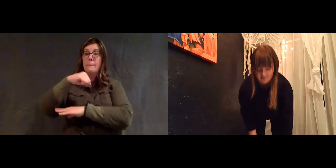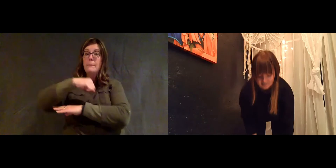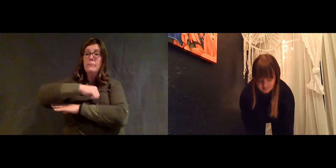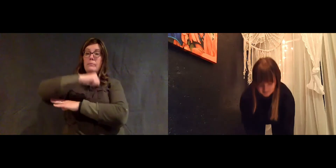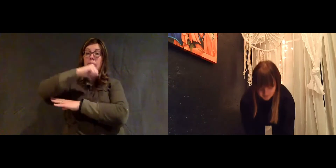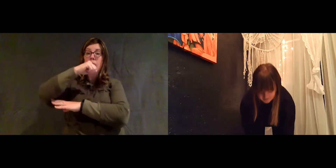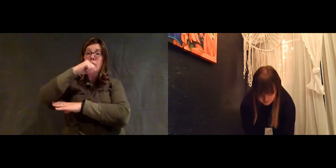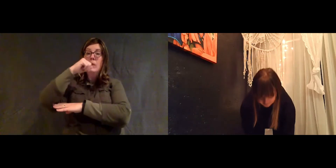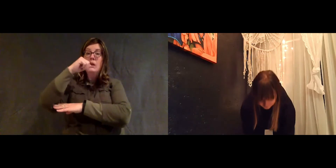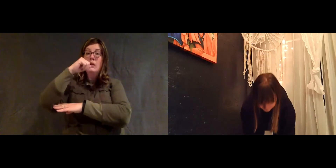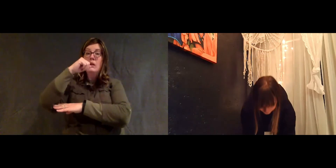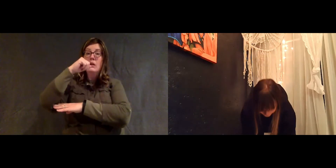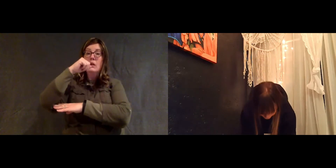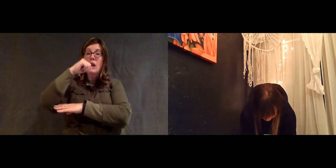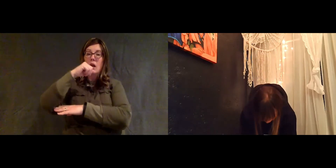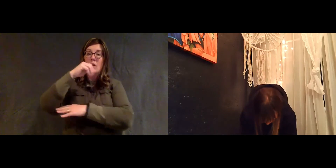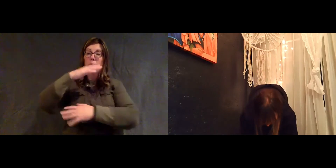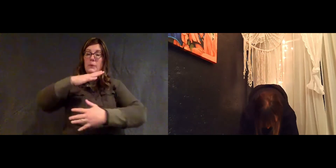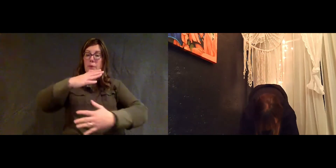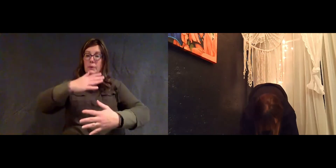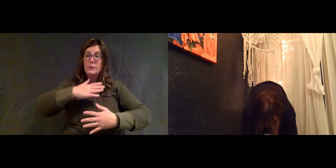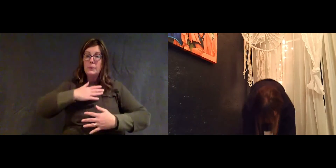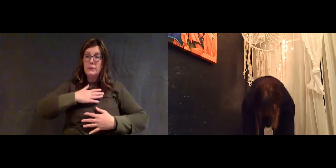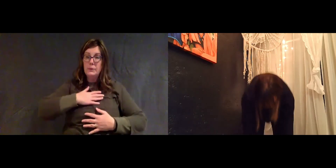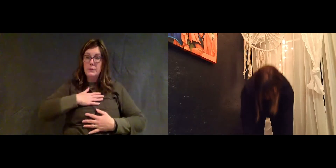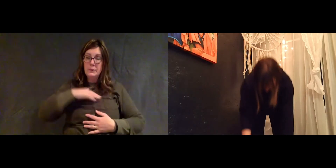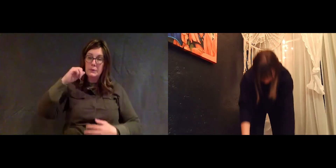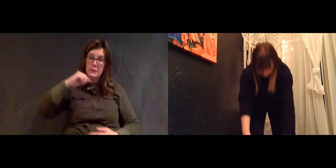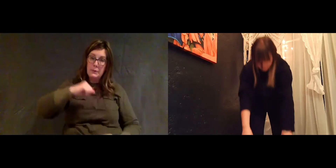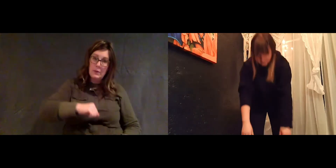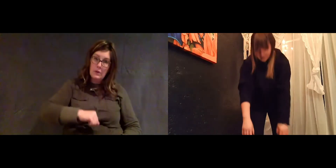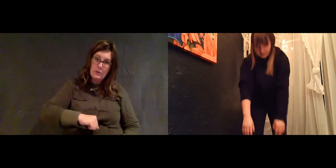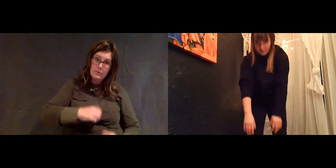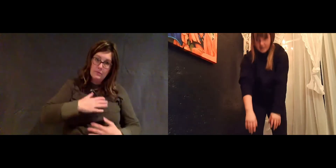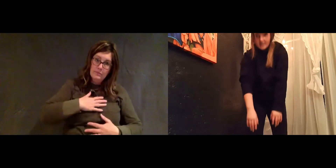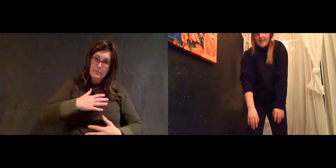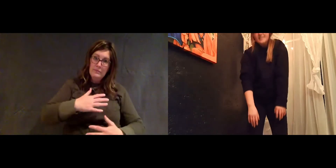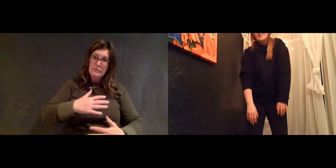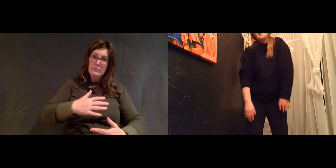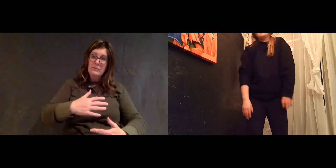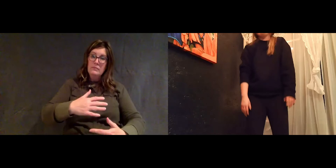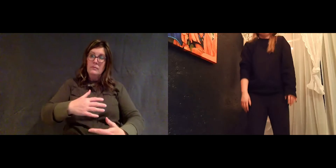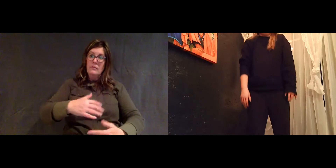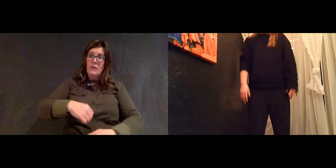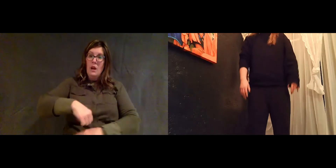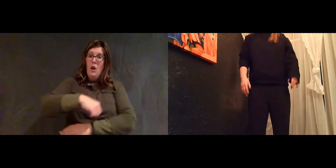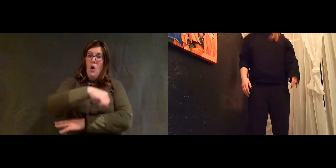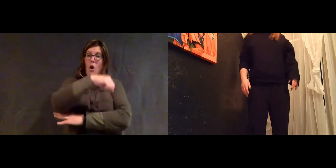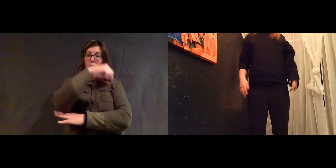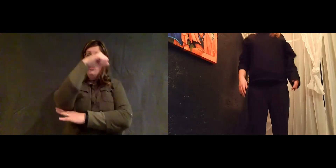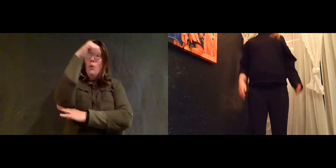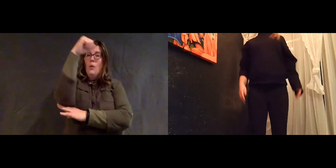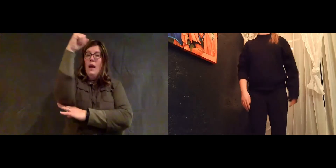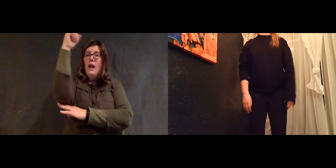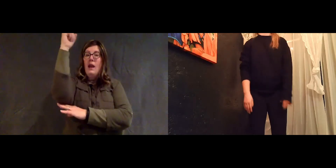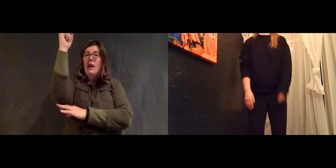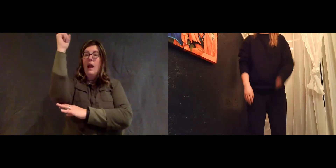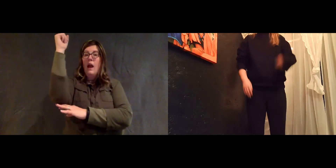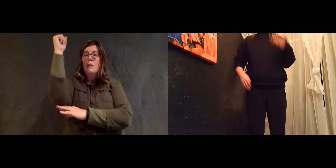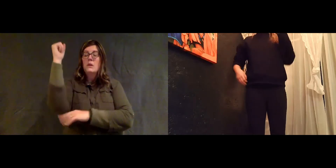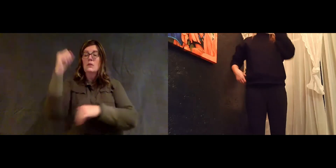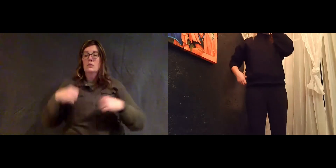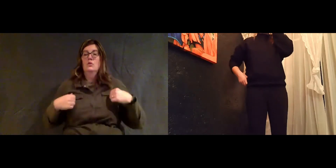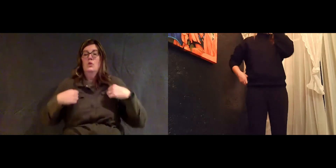Exhale, release back down. And then we're gonna roll all the way up our spine one last time. Give your shoulders a big